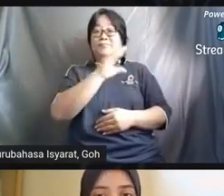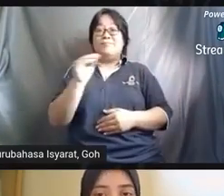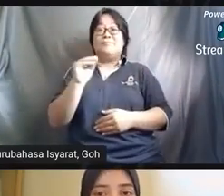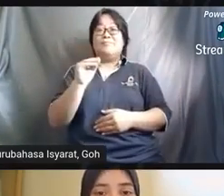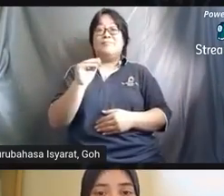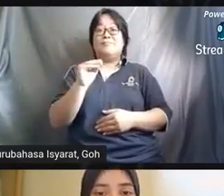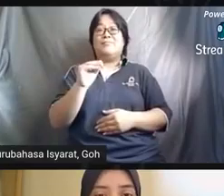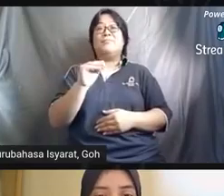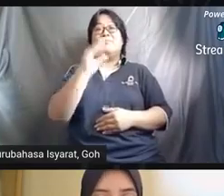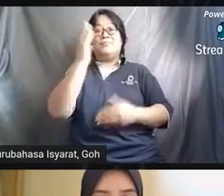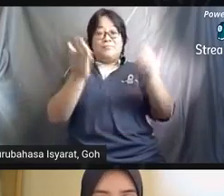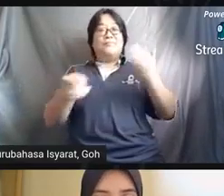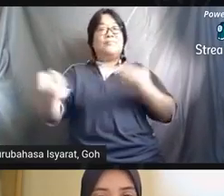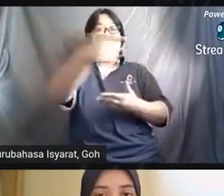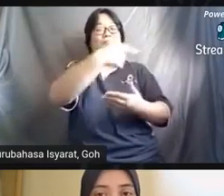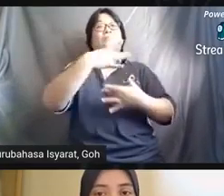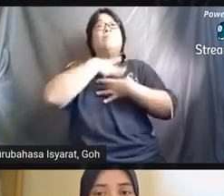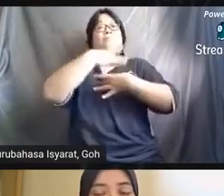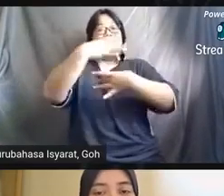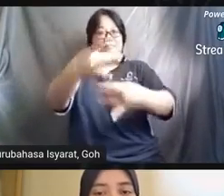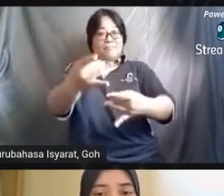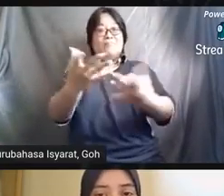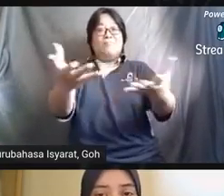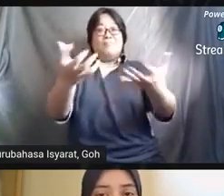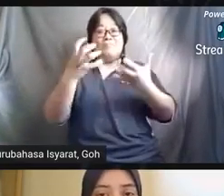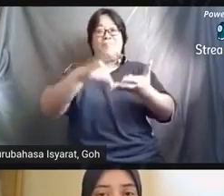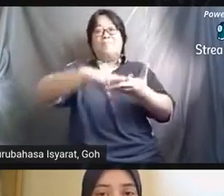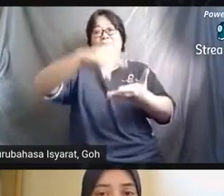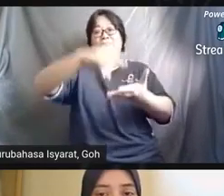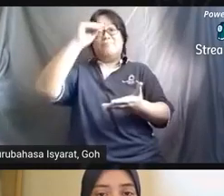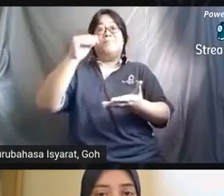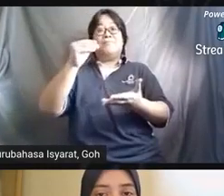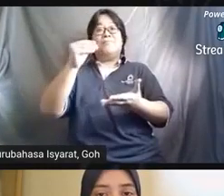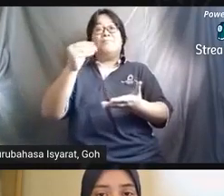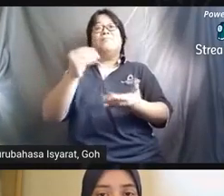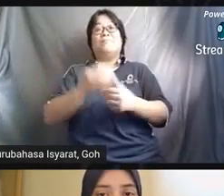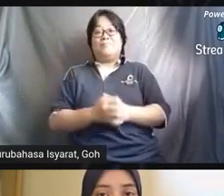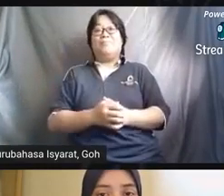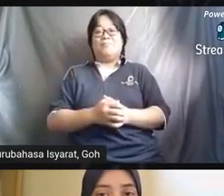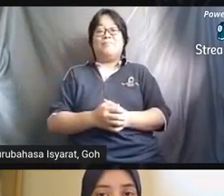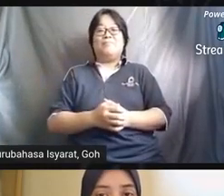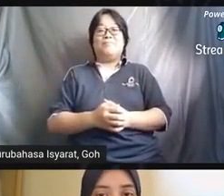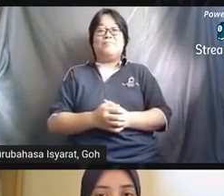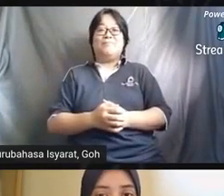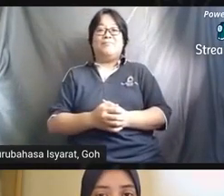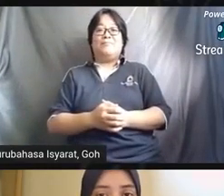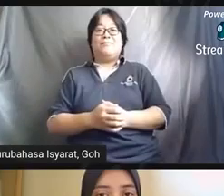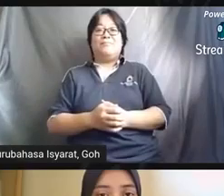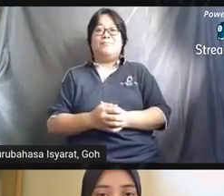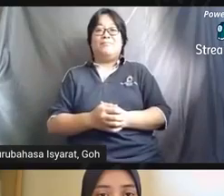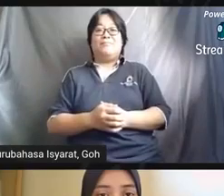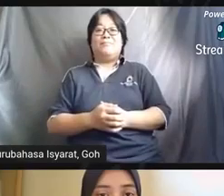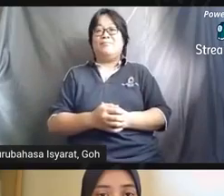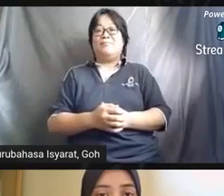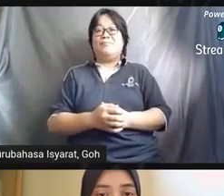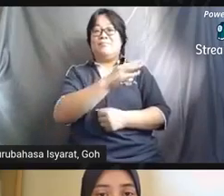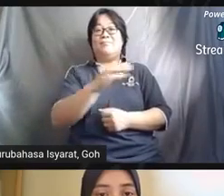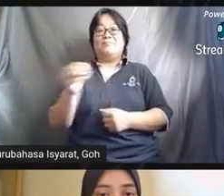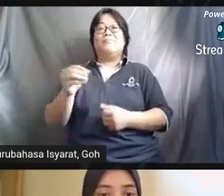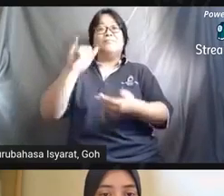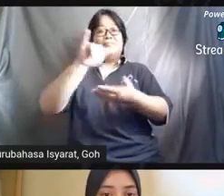interest in learning sign language as well to everyone that is watching today. And that is all from